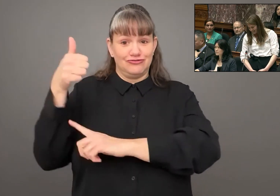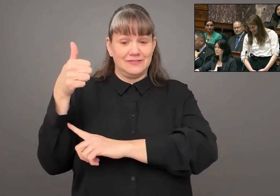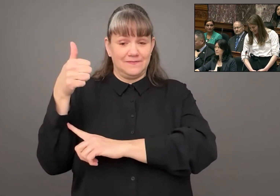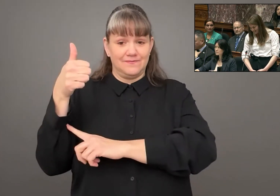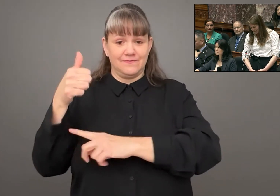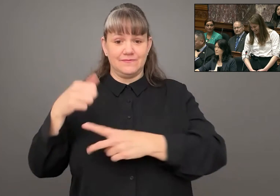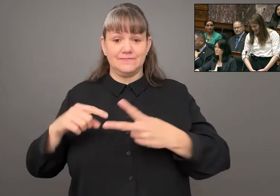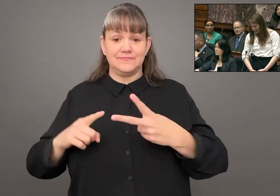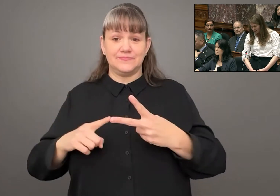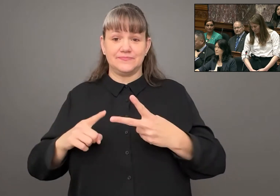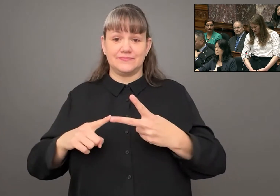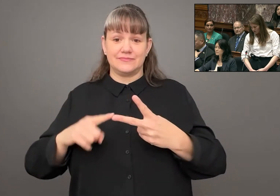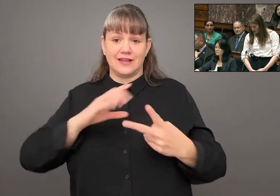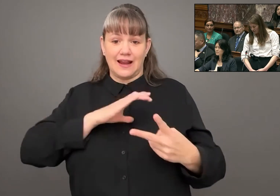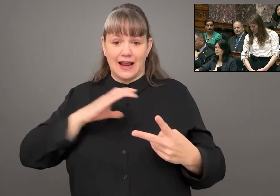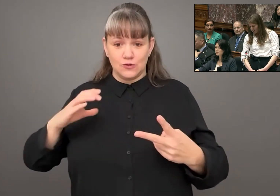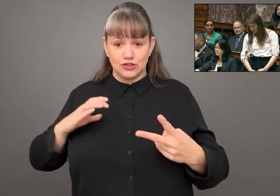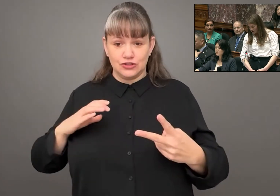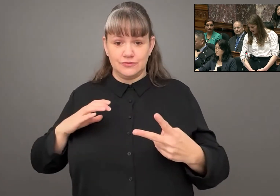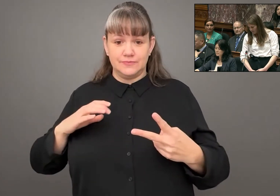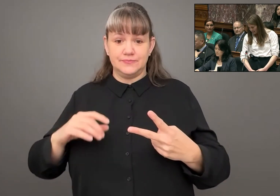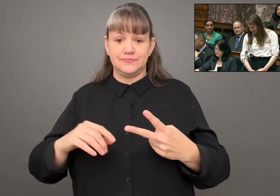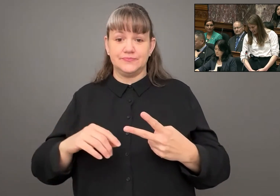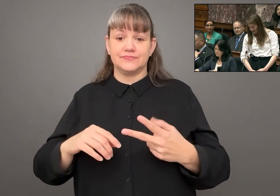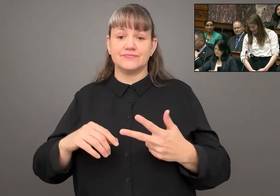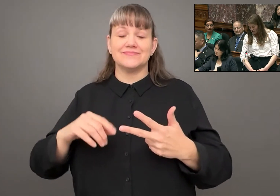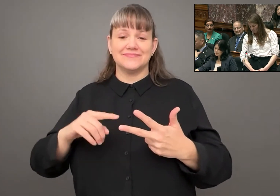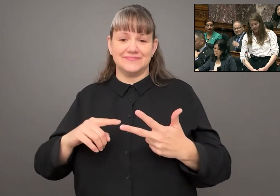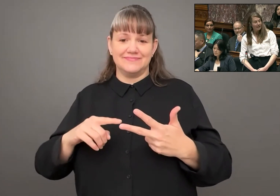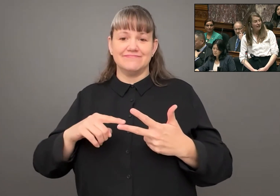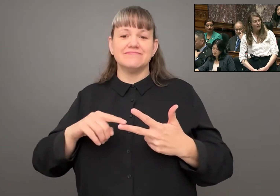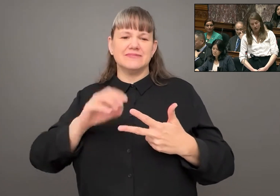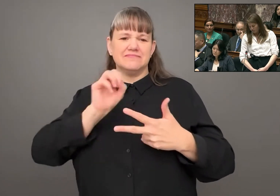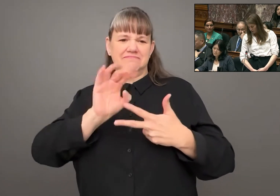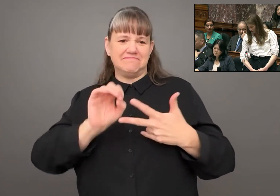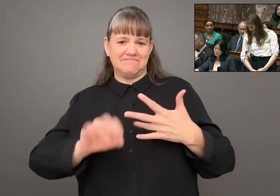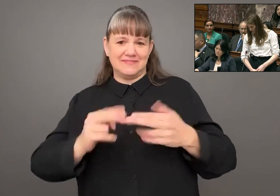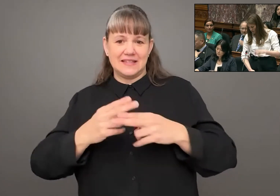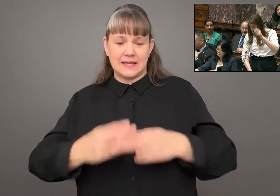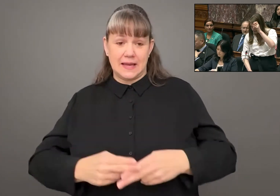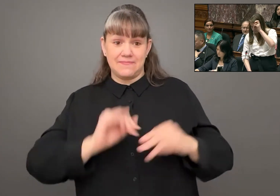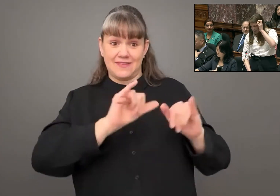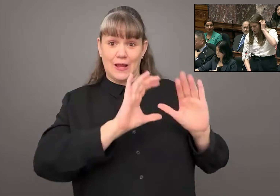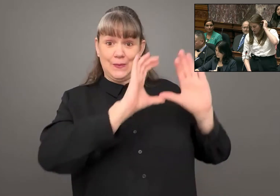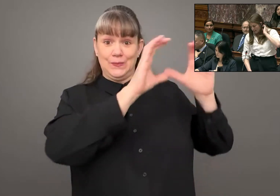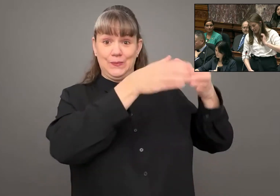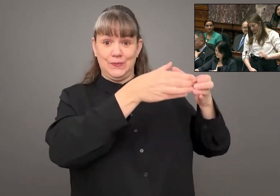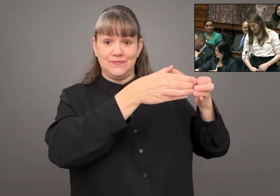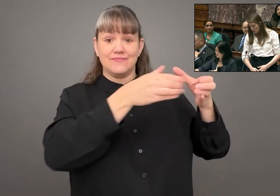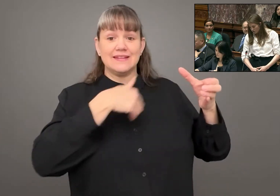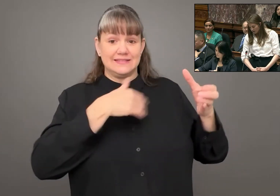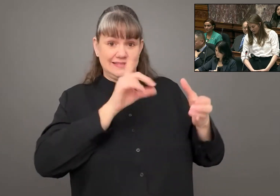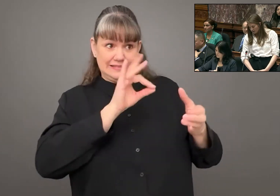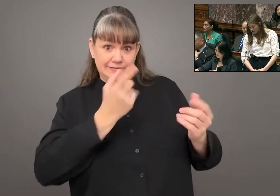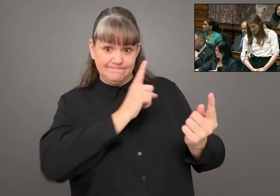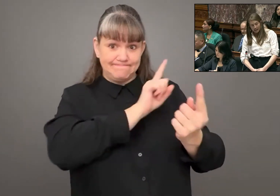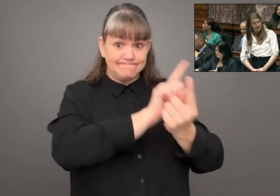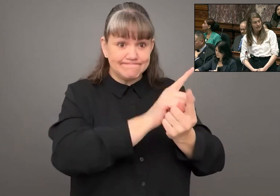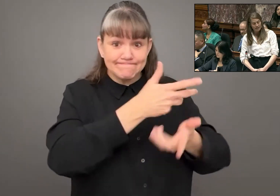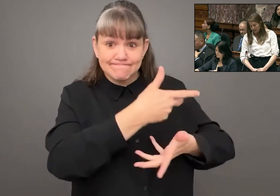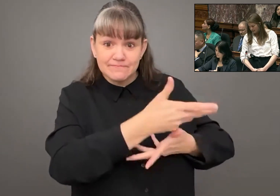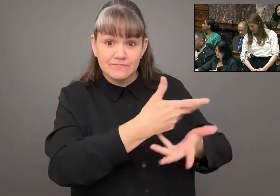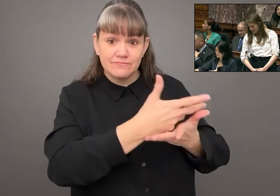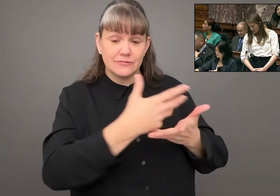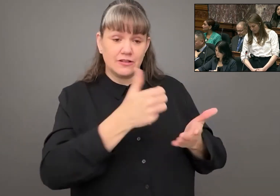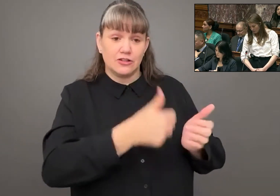Shauna Nelson. I had the pleasure of meeting with Chief McCadahey last week, and I look forward to speaking with the team more later today